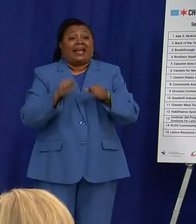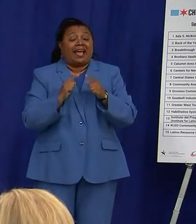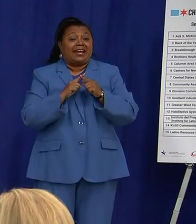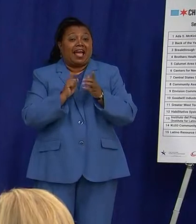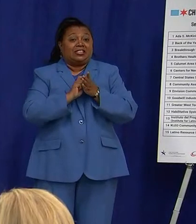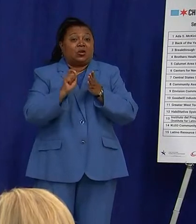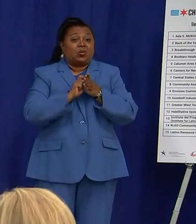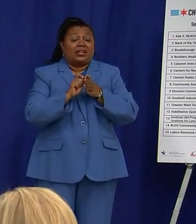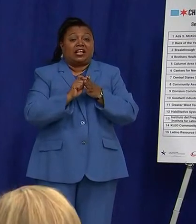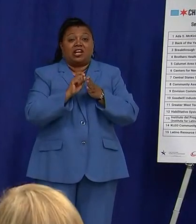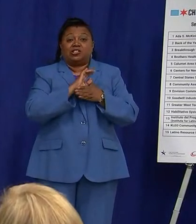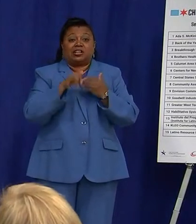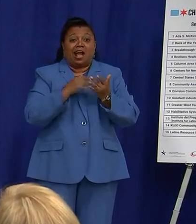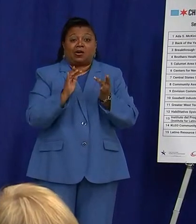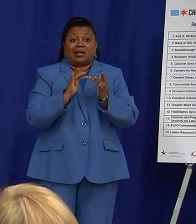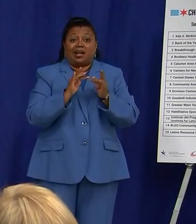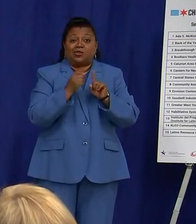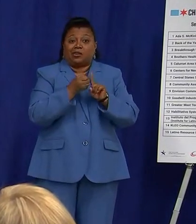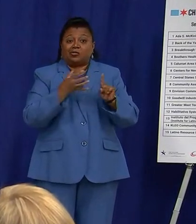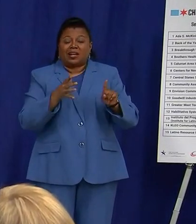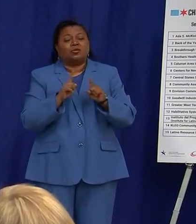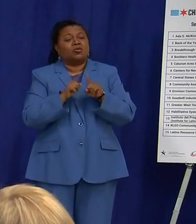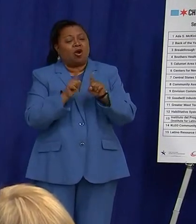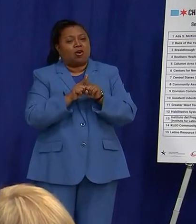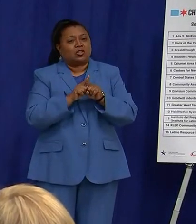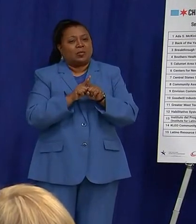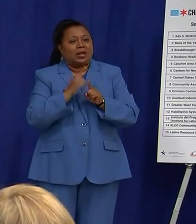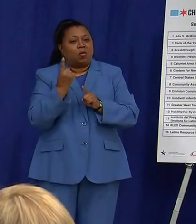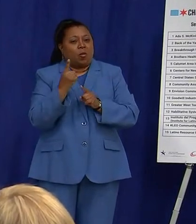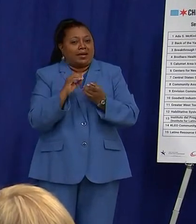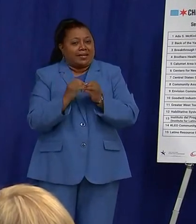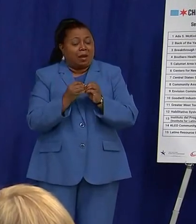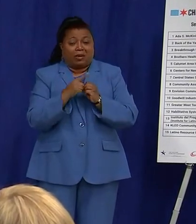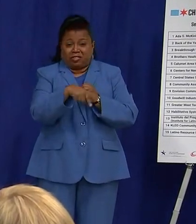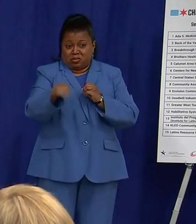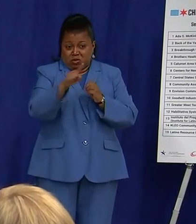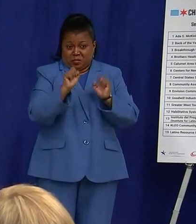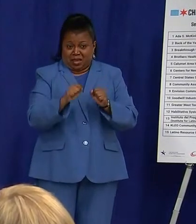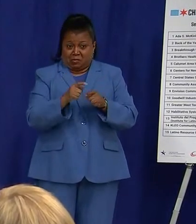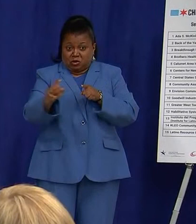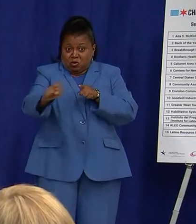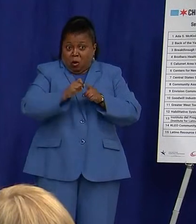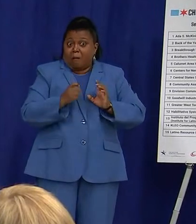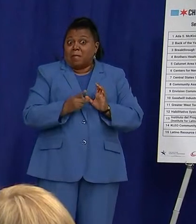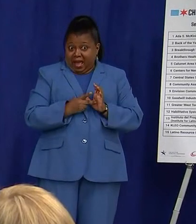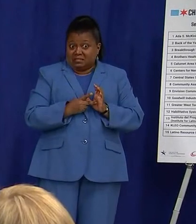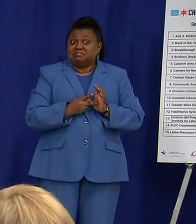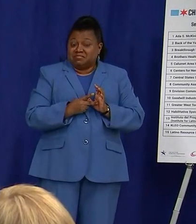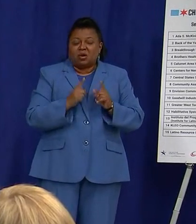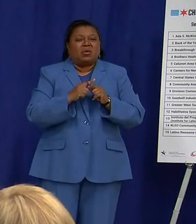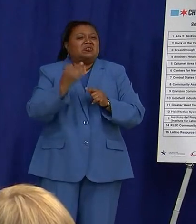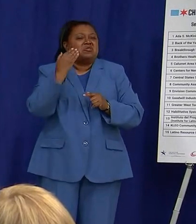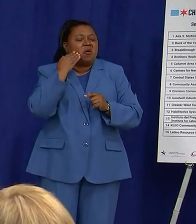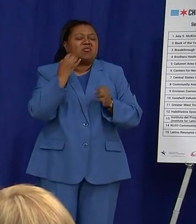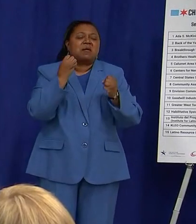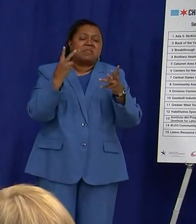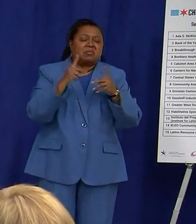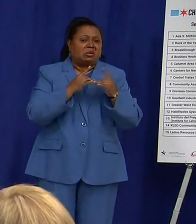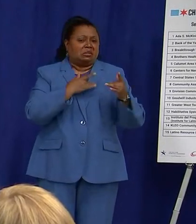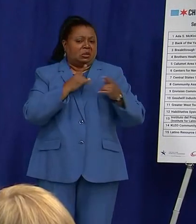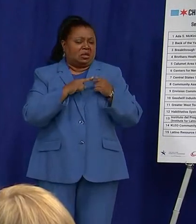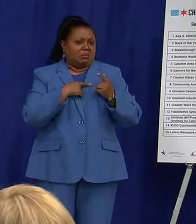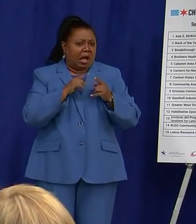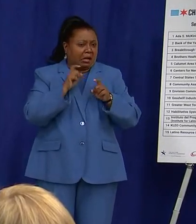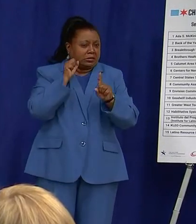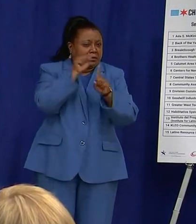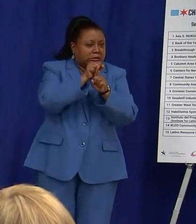as a written Chicago contact tracers, but it will also be a single number that you'll be able to call back to, because we know there are people concerned